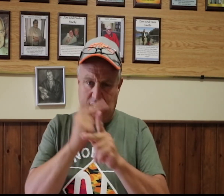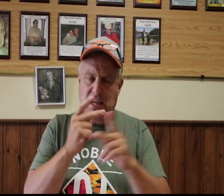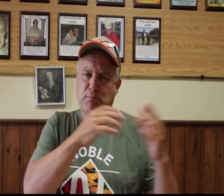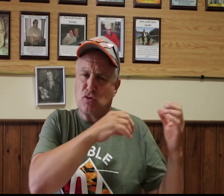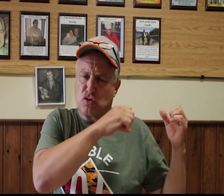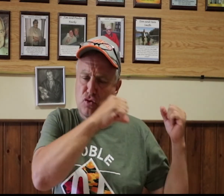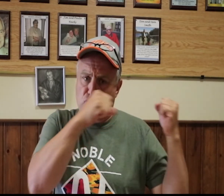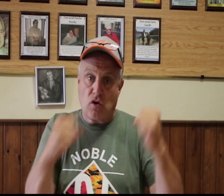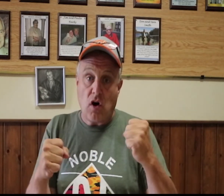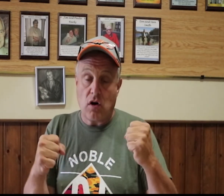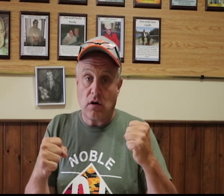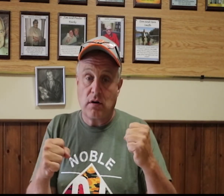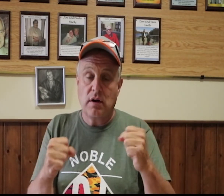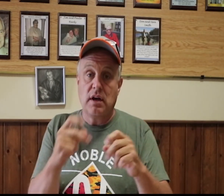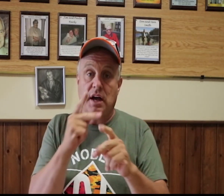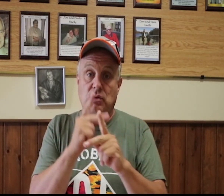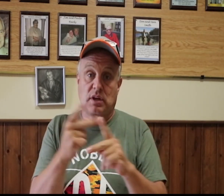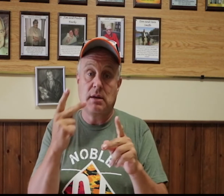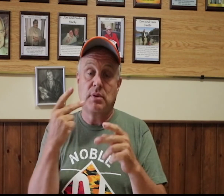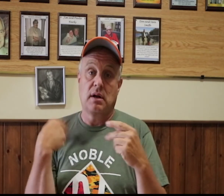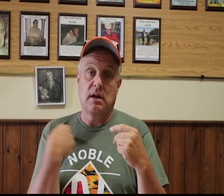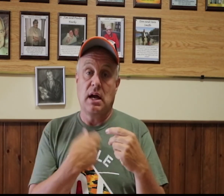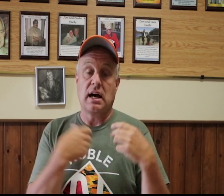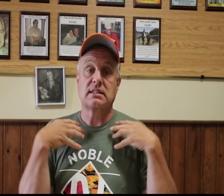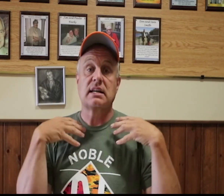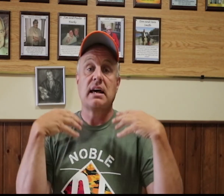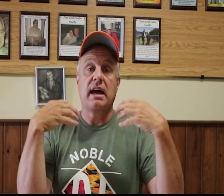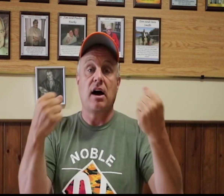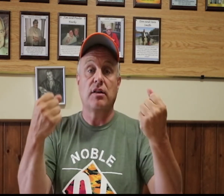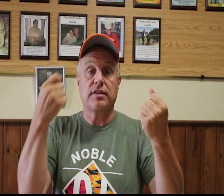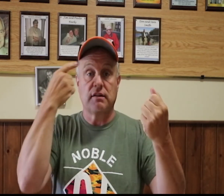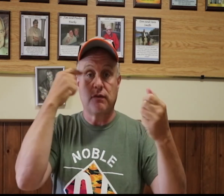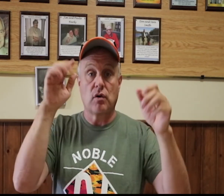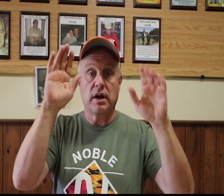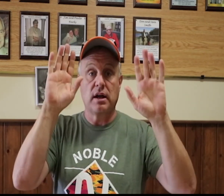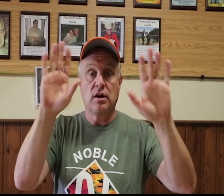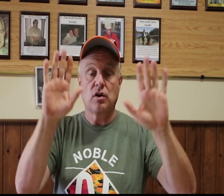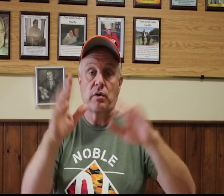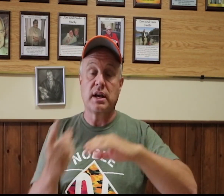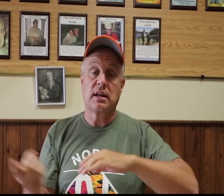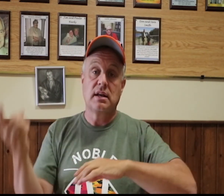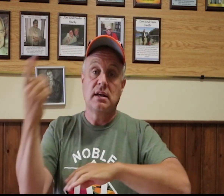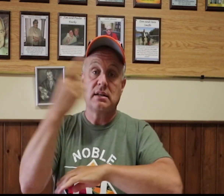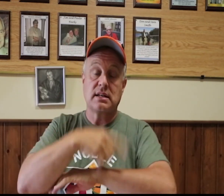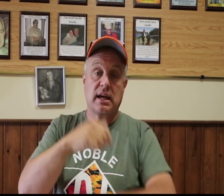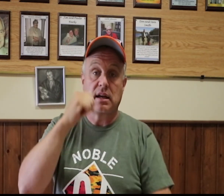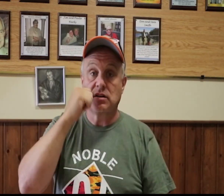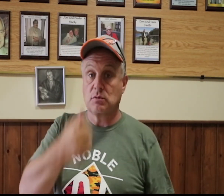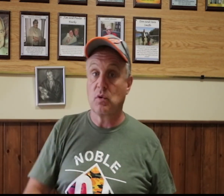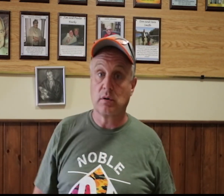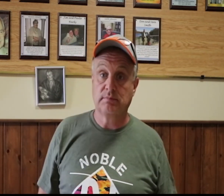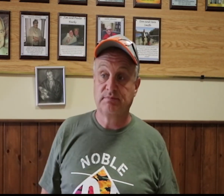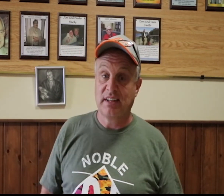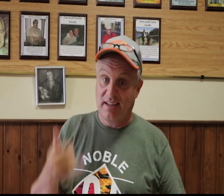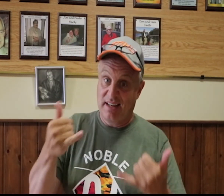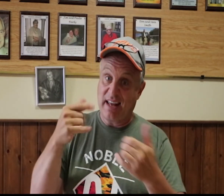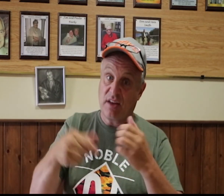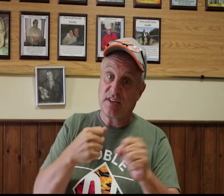keep us strong. And you keep us healthy for a great day tomorrow. And now this